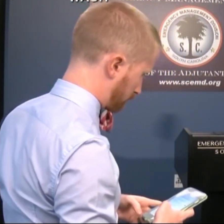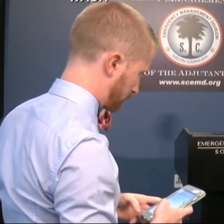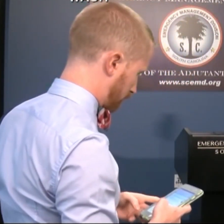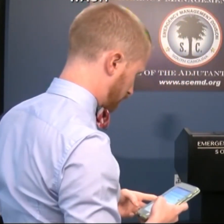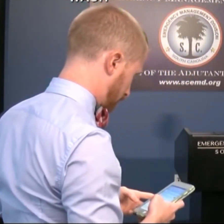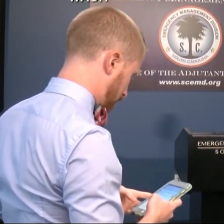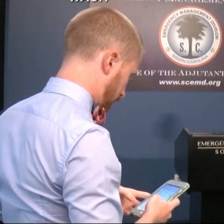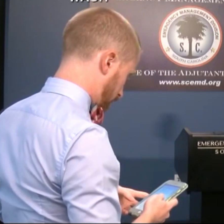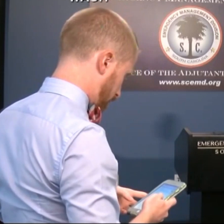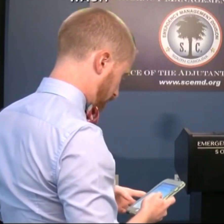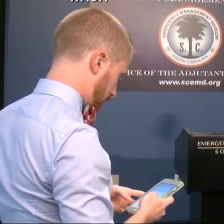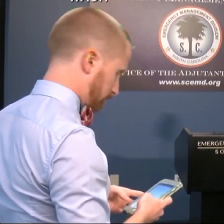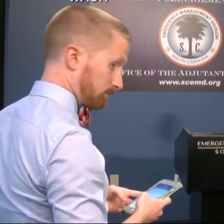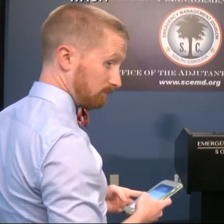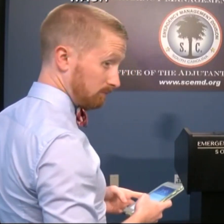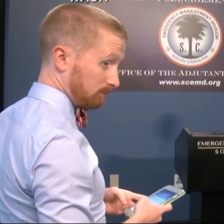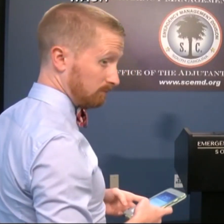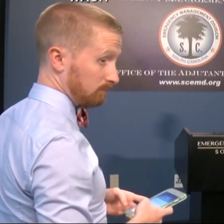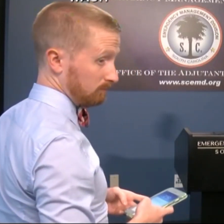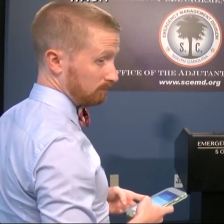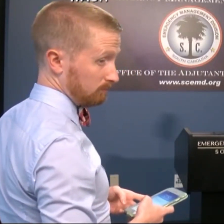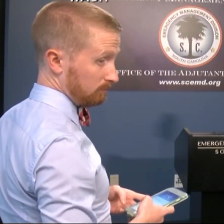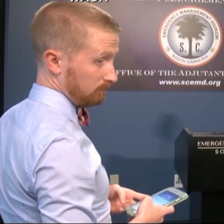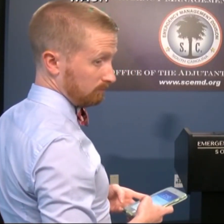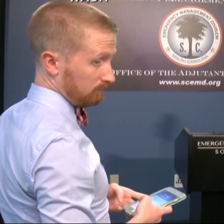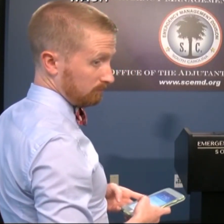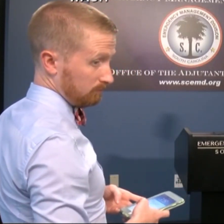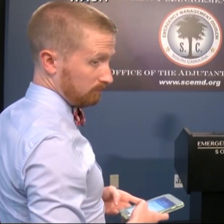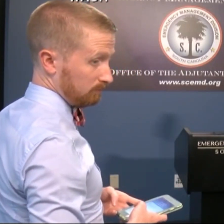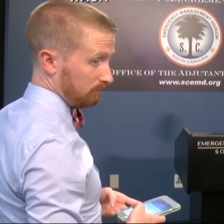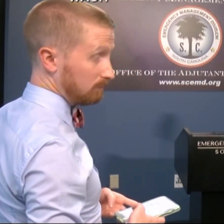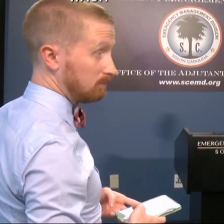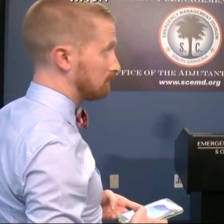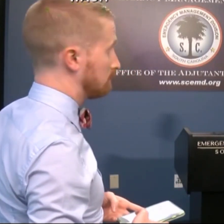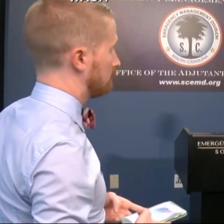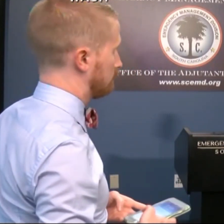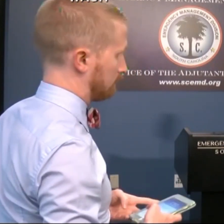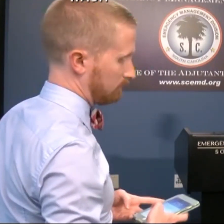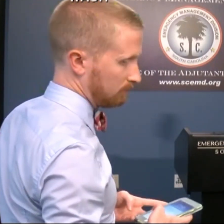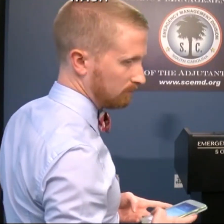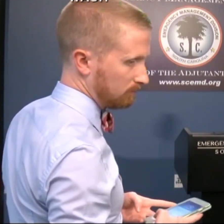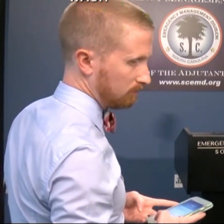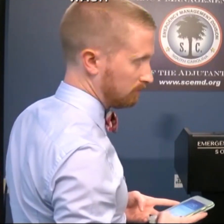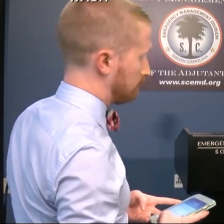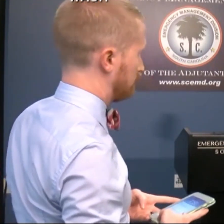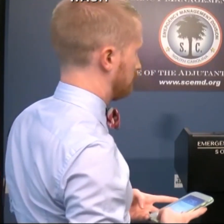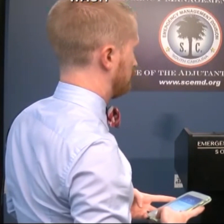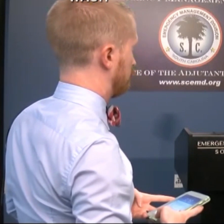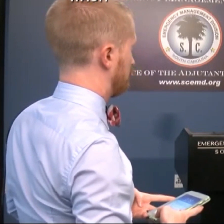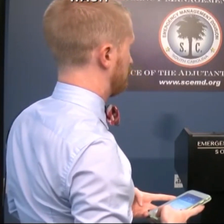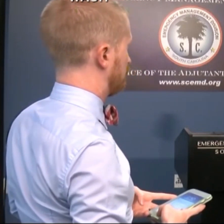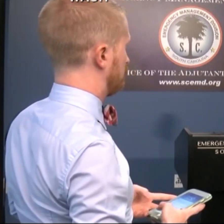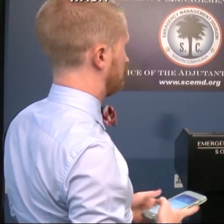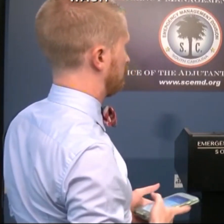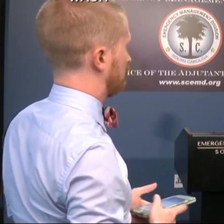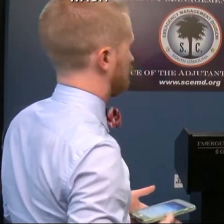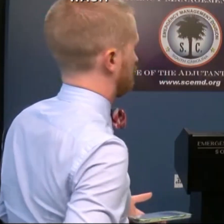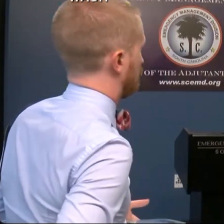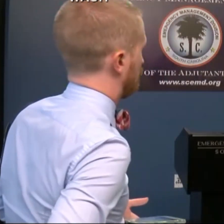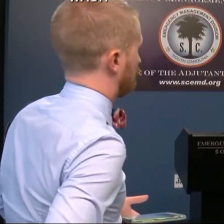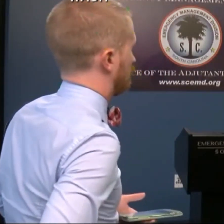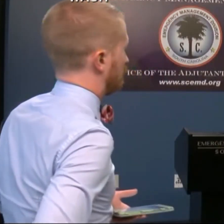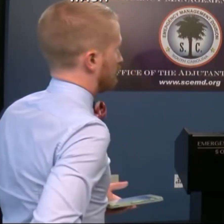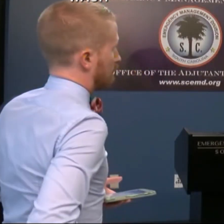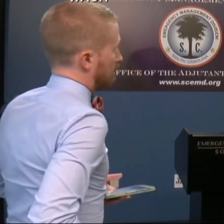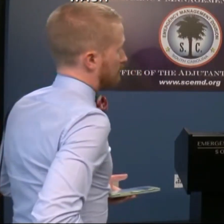No, I just got back from Vegas at midnight. Where'd you stay? At Hard Rock Hotel. Yeah. Hey, just for everybody's planning purposes,